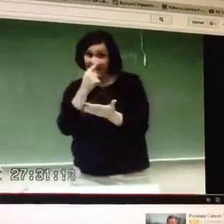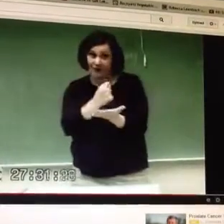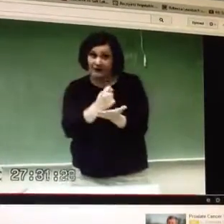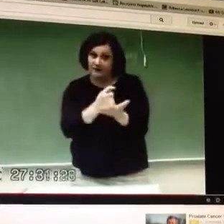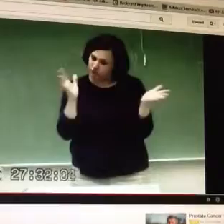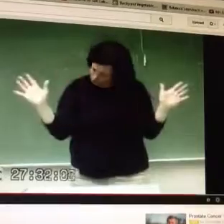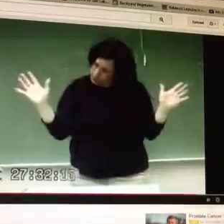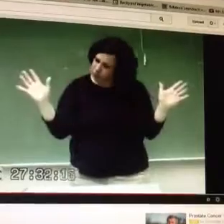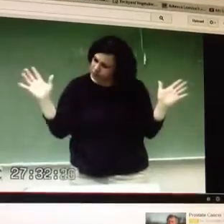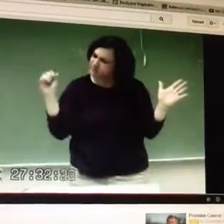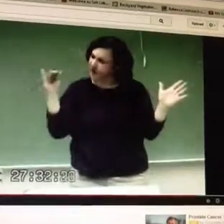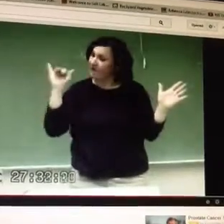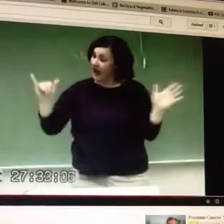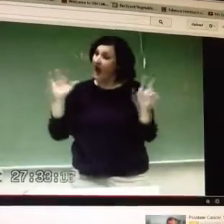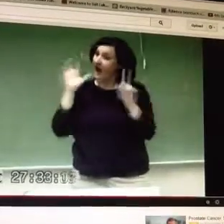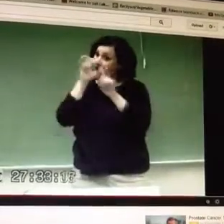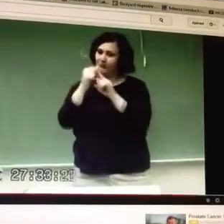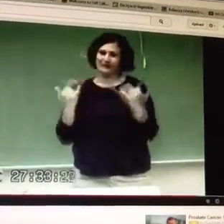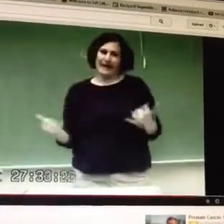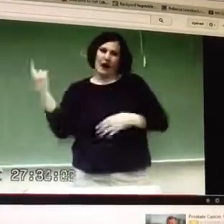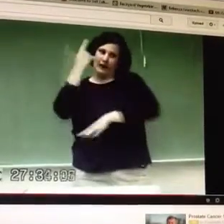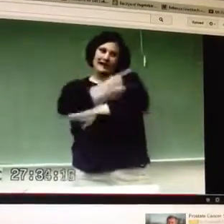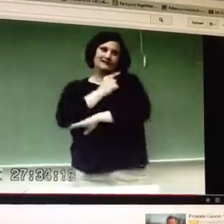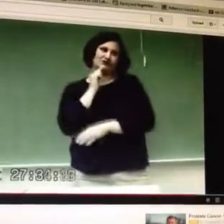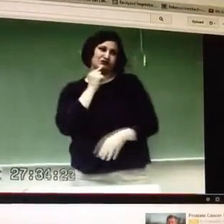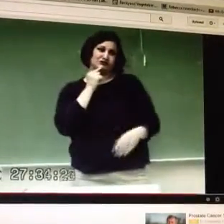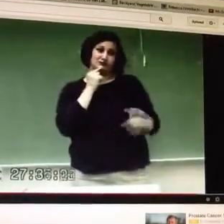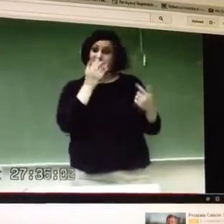Outlook is very beneficial, very helpful, reducing stress.